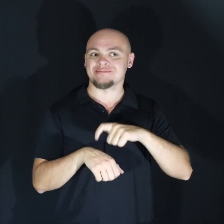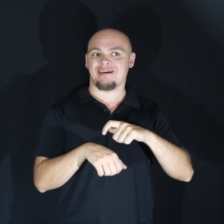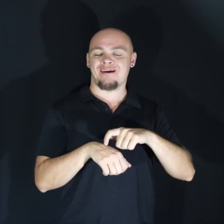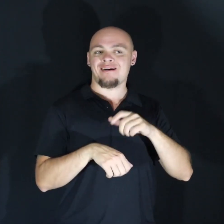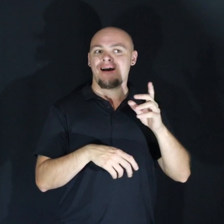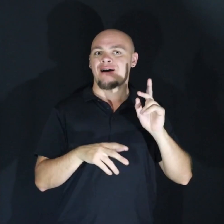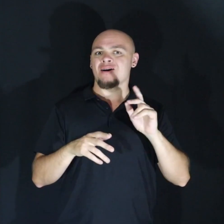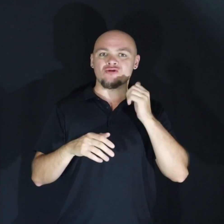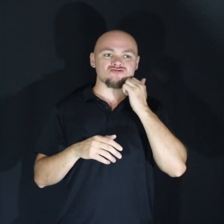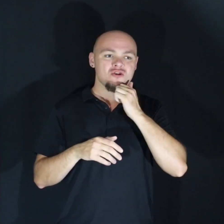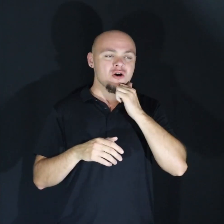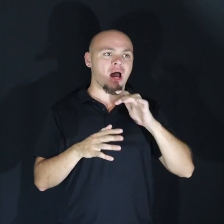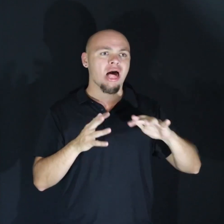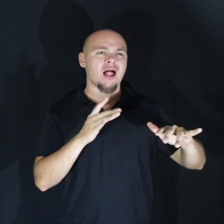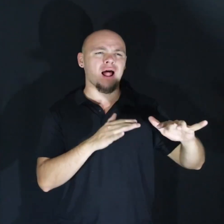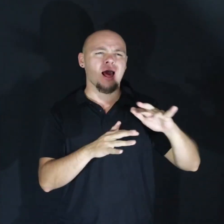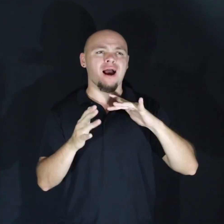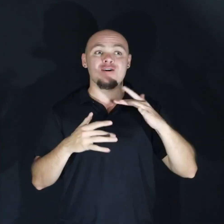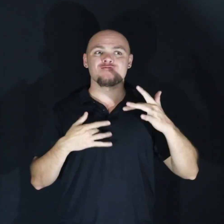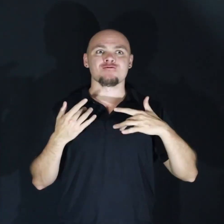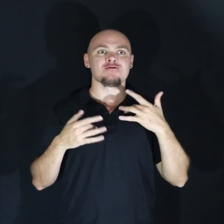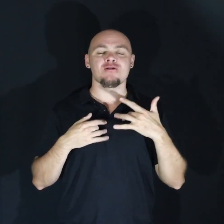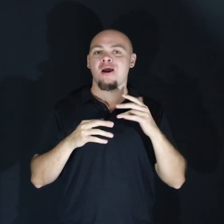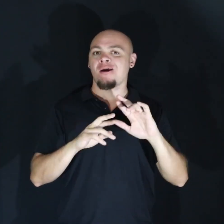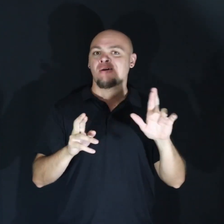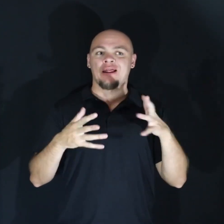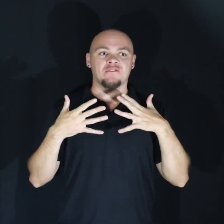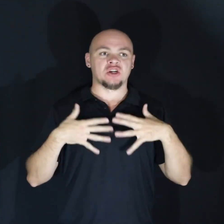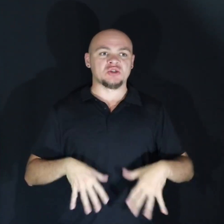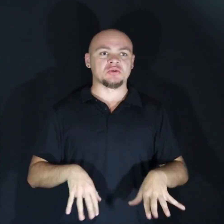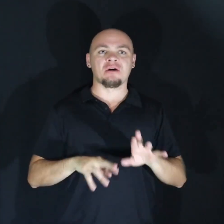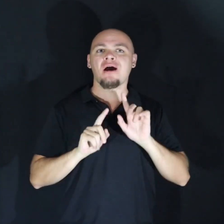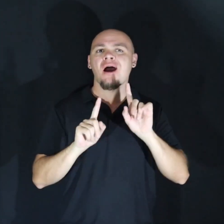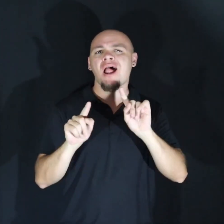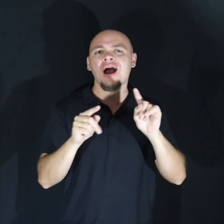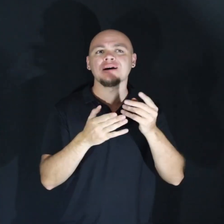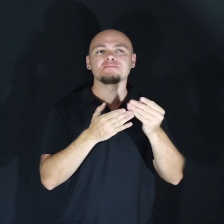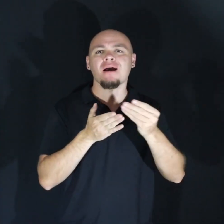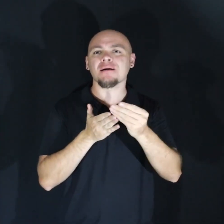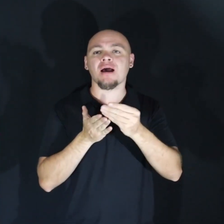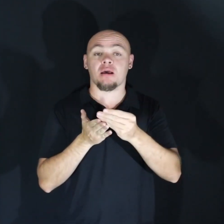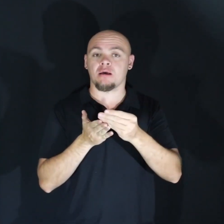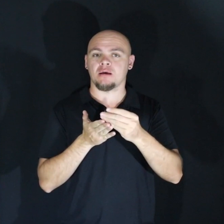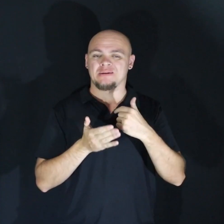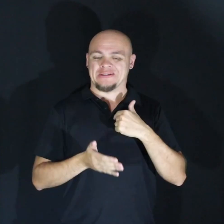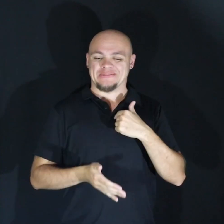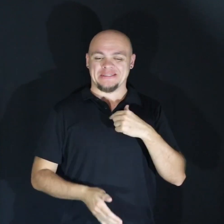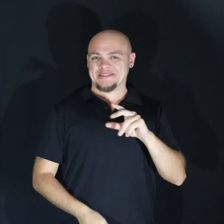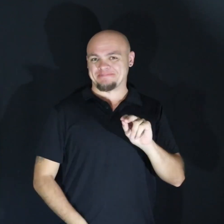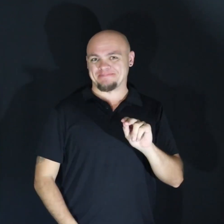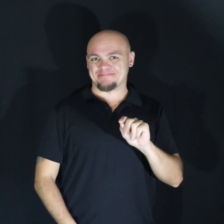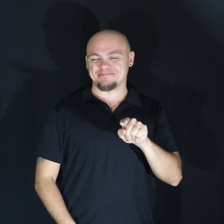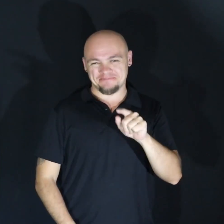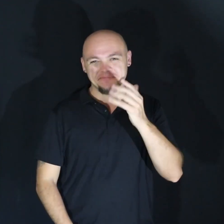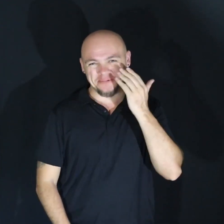so excited to go dress shopping, but not me. And I think you know why.